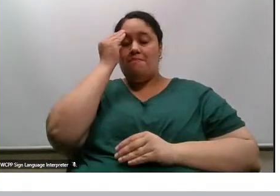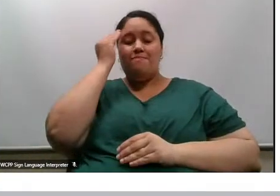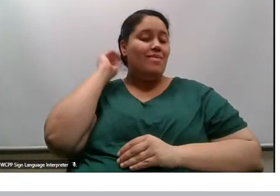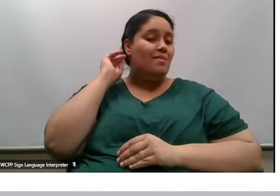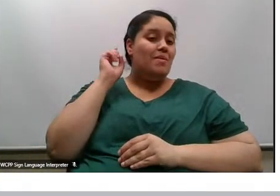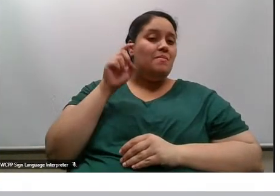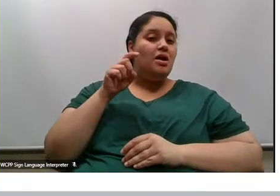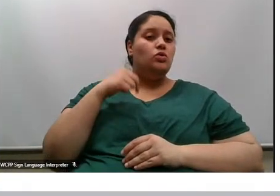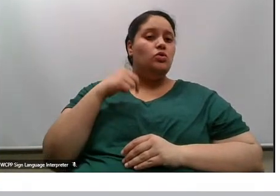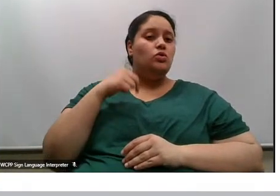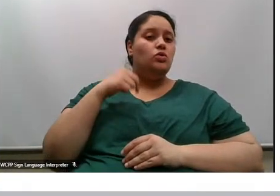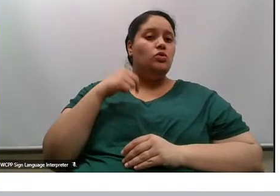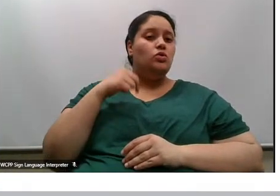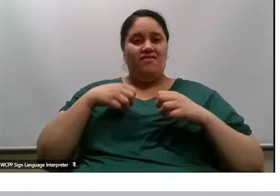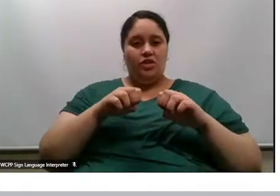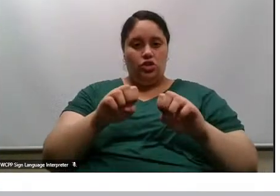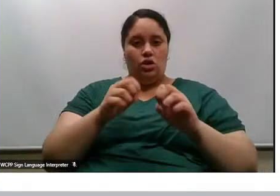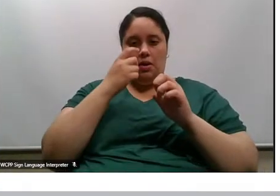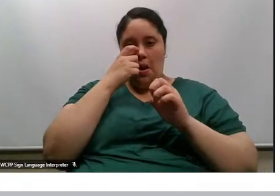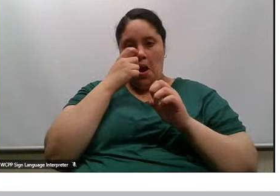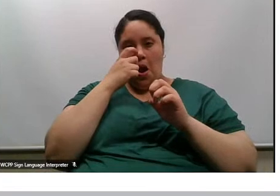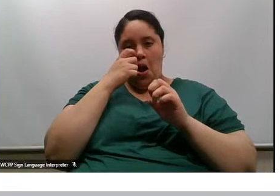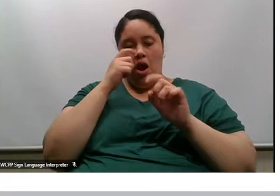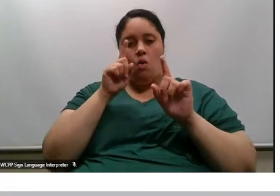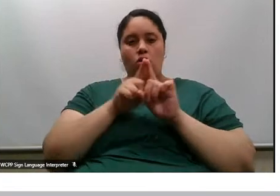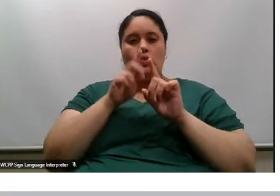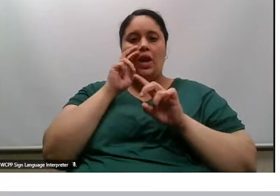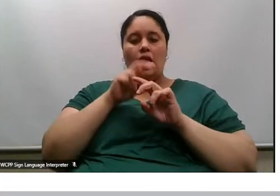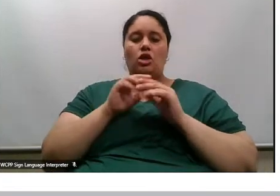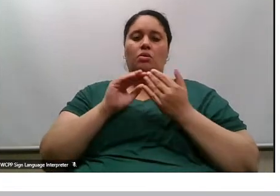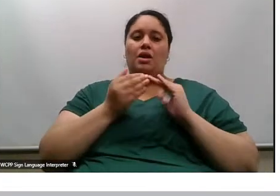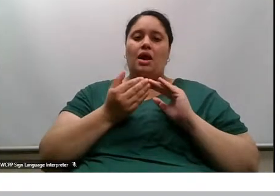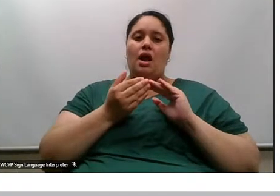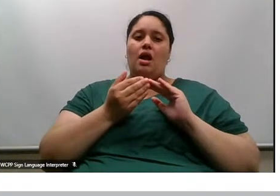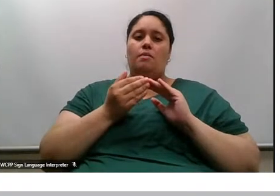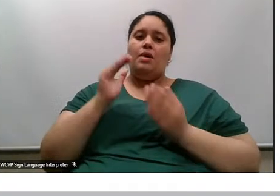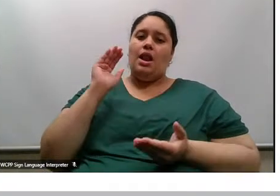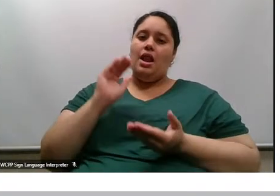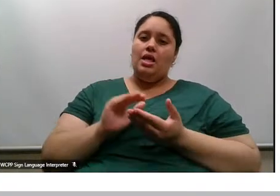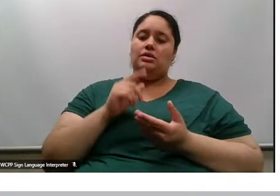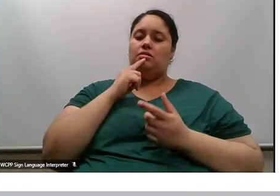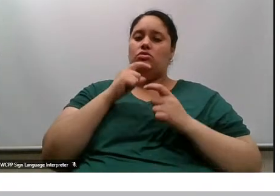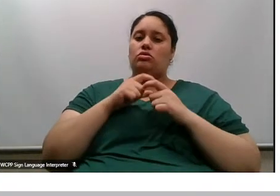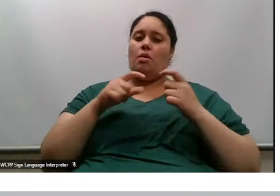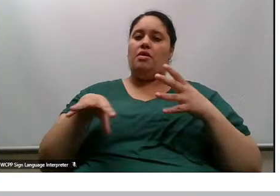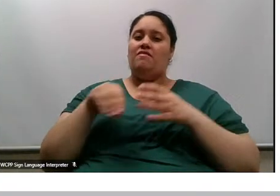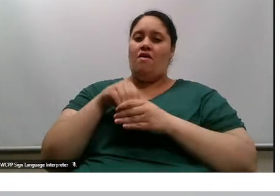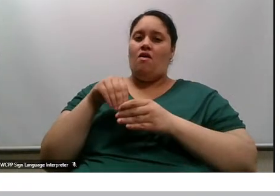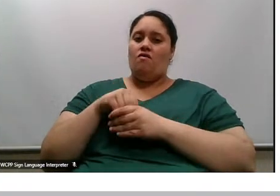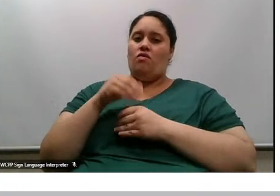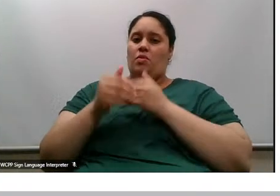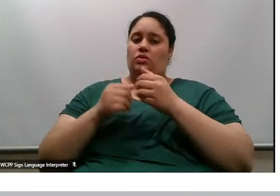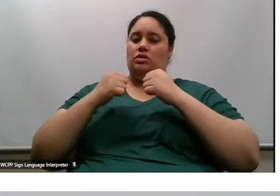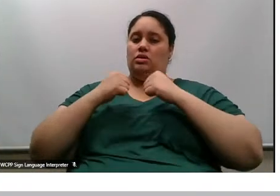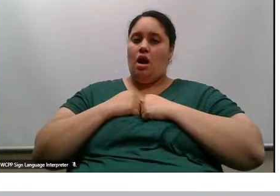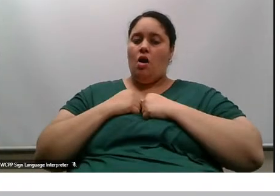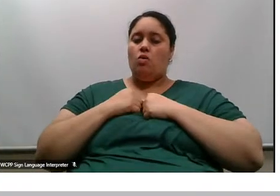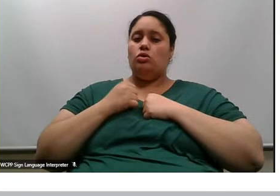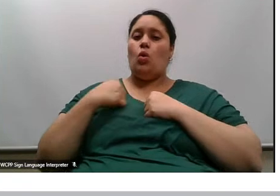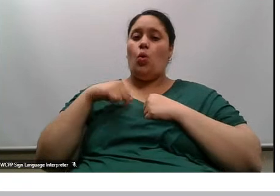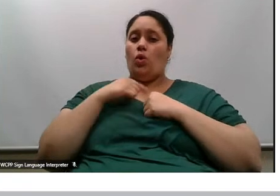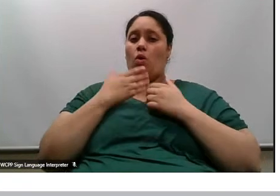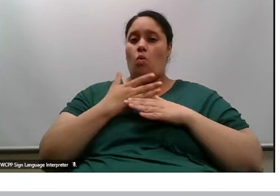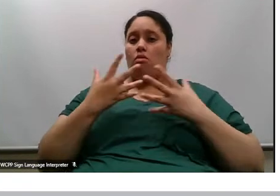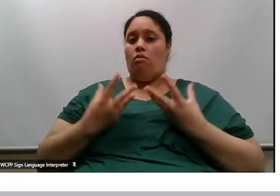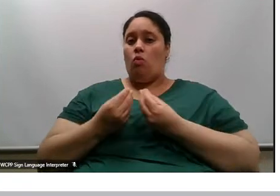to be efficient. We're also mindful that we need to become reduce red tape involved with our processes. So we've collaborated